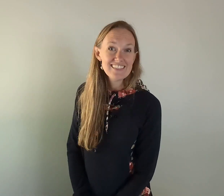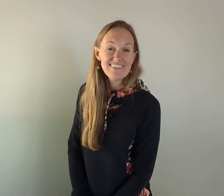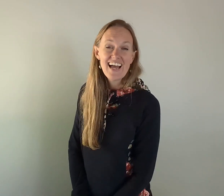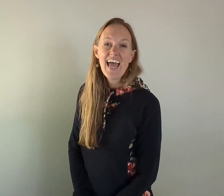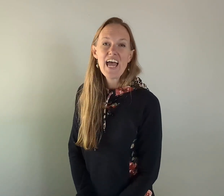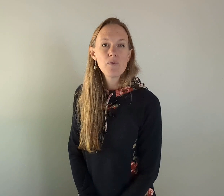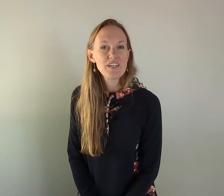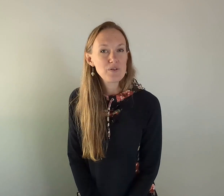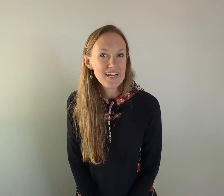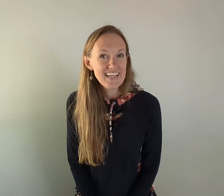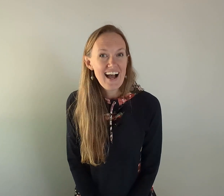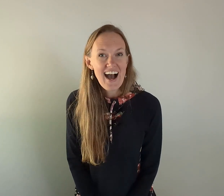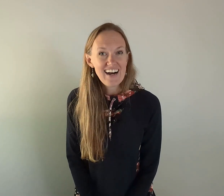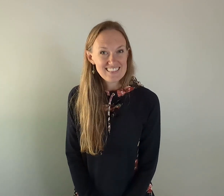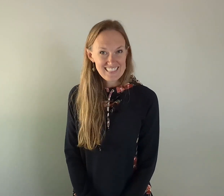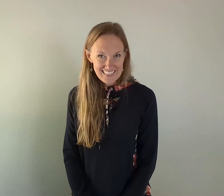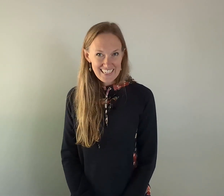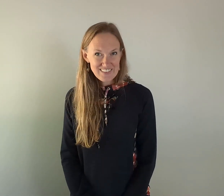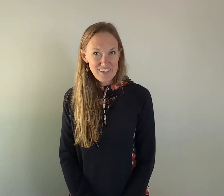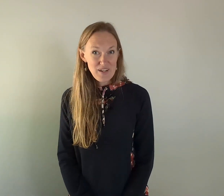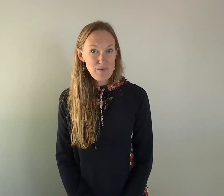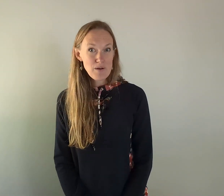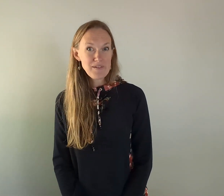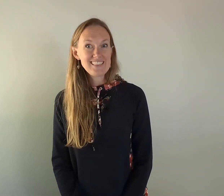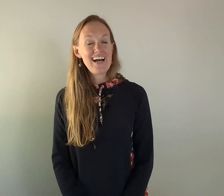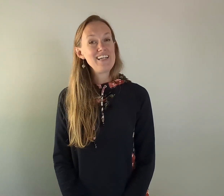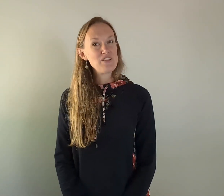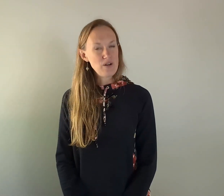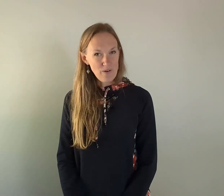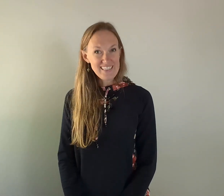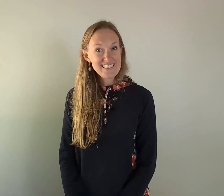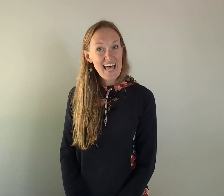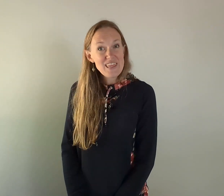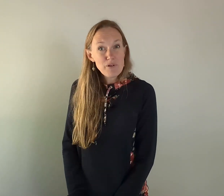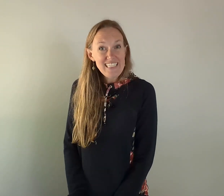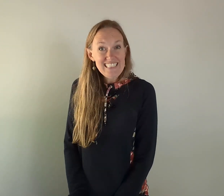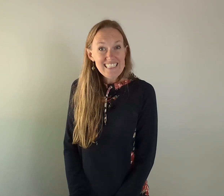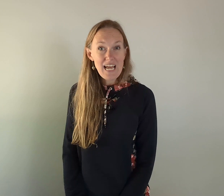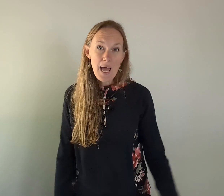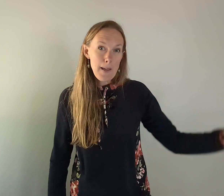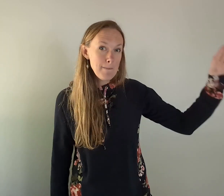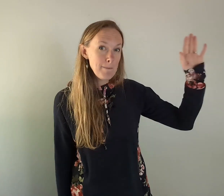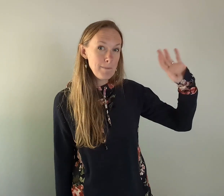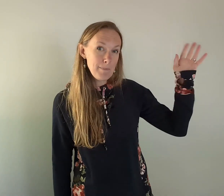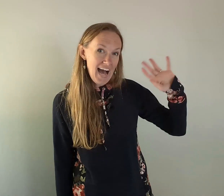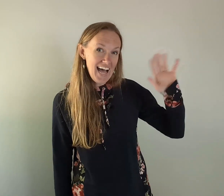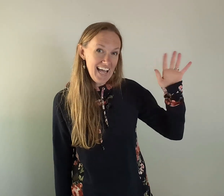to. And when you're ready, I'll see you in the next video when we sign the chorus and the bridge.